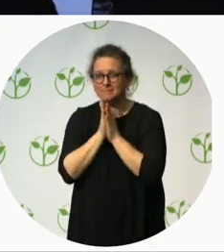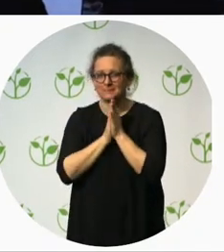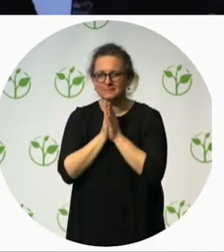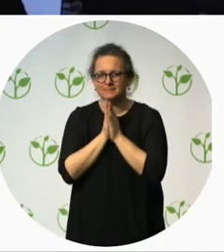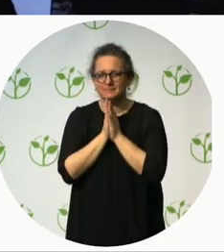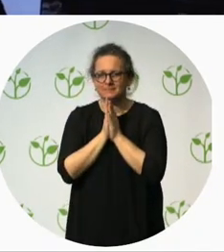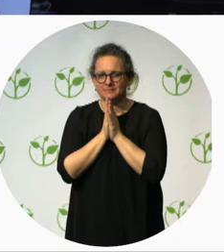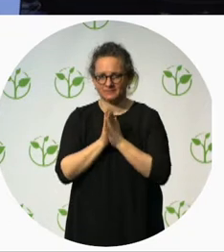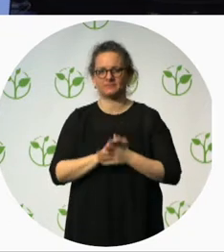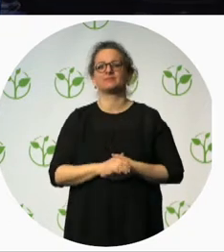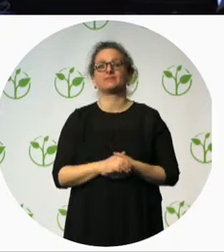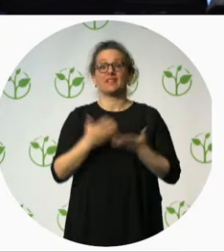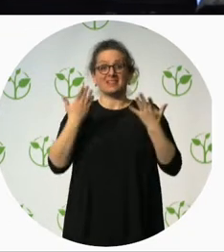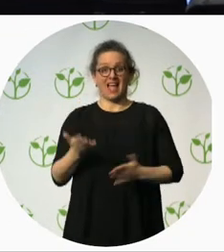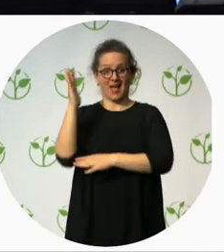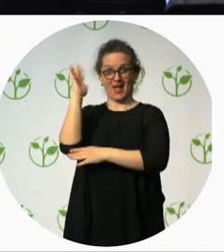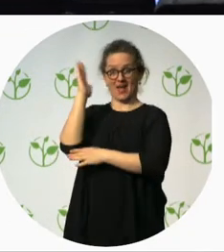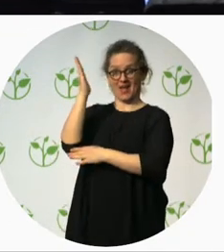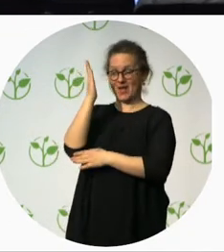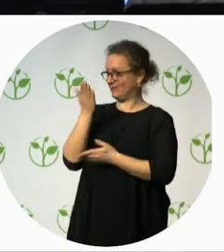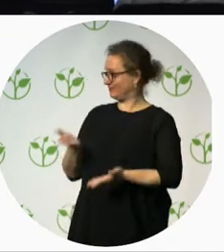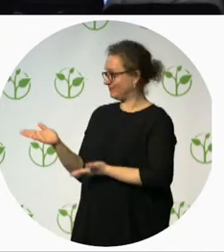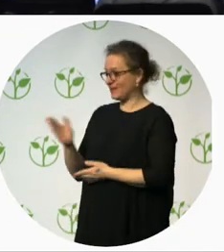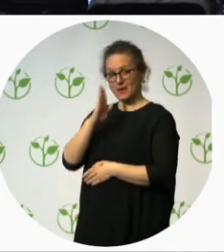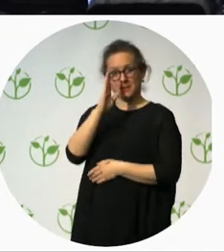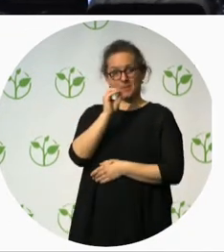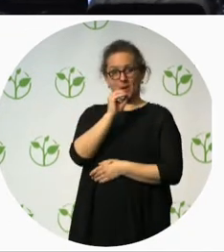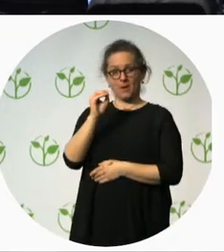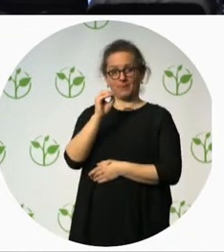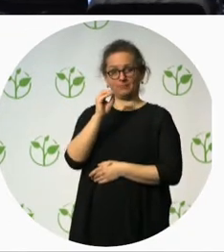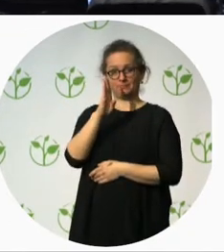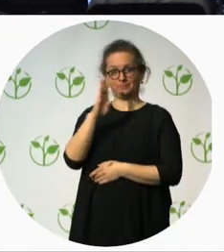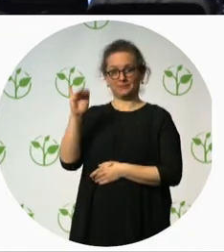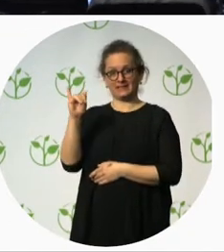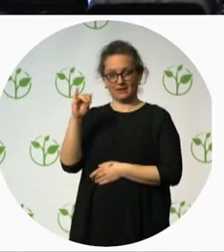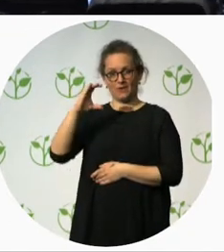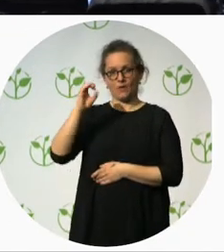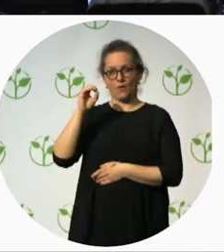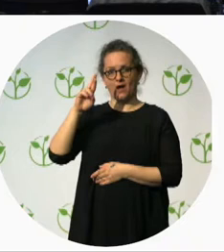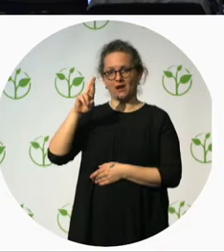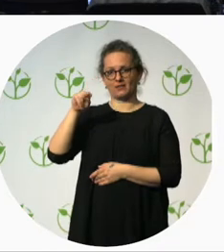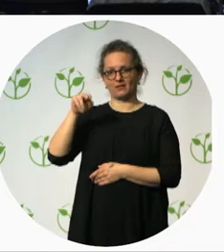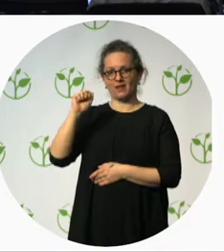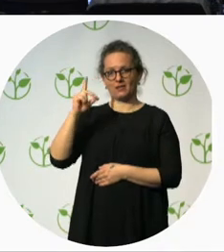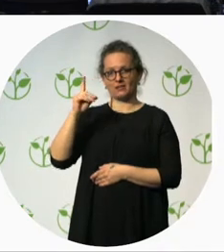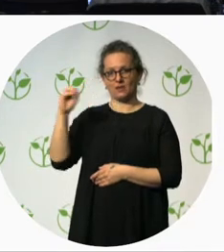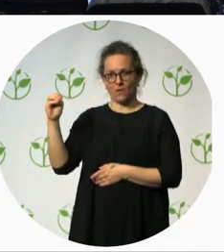the University of Gadeo. But now, what I'm going to make a really important point.